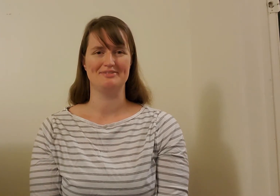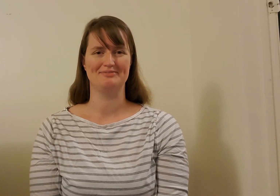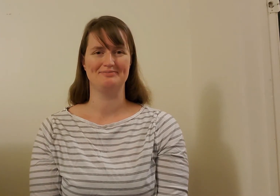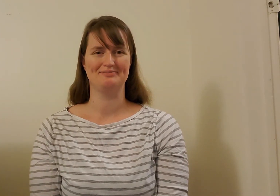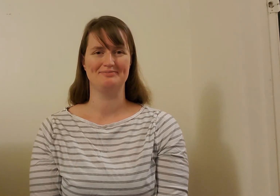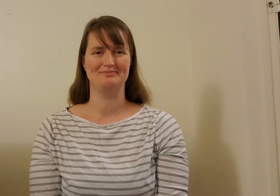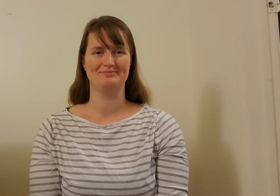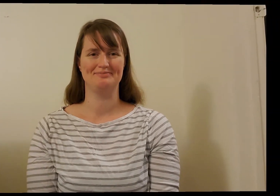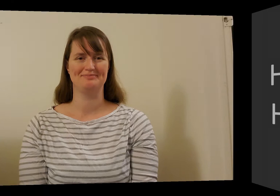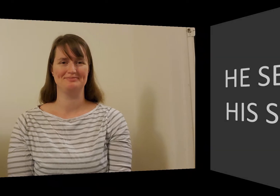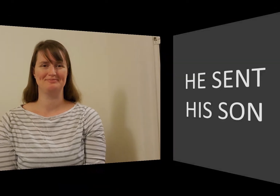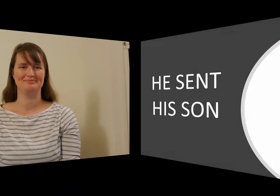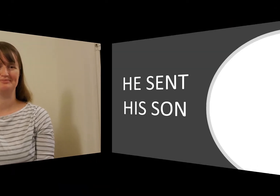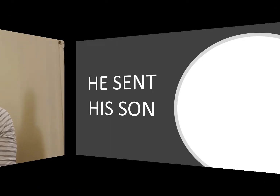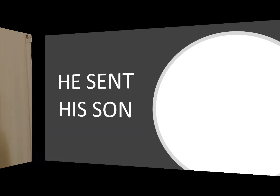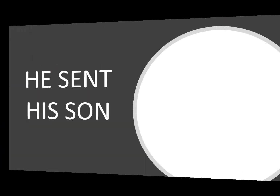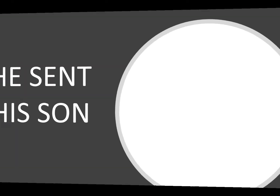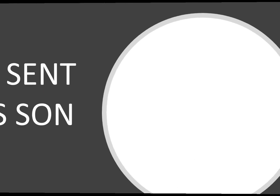this.